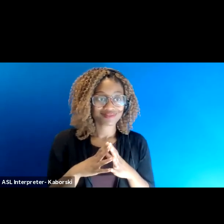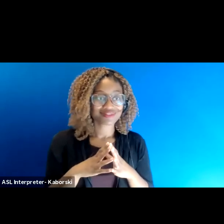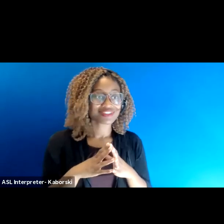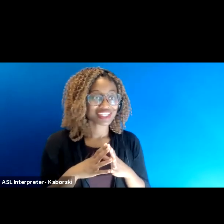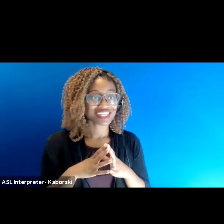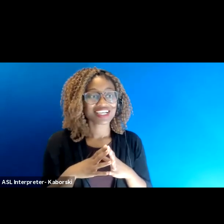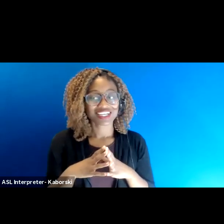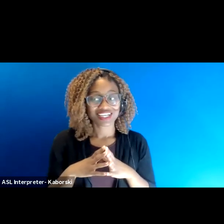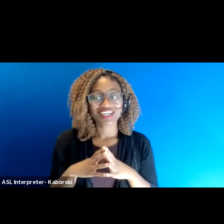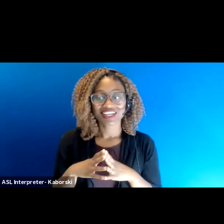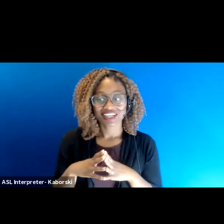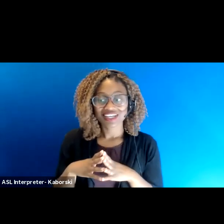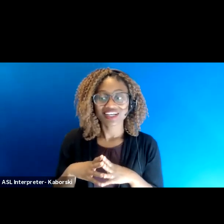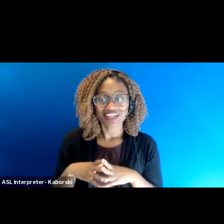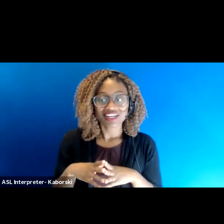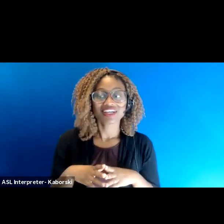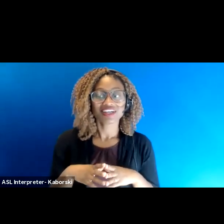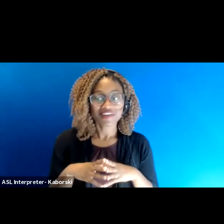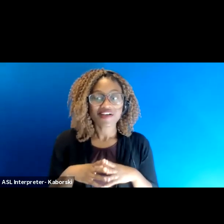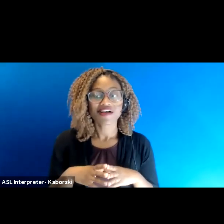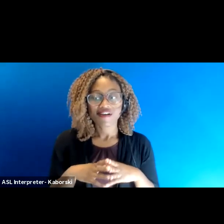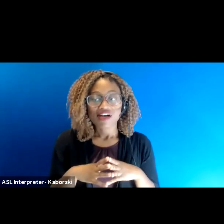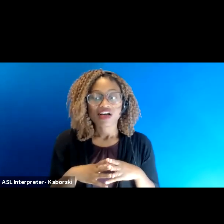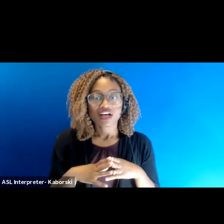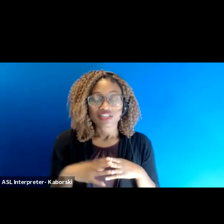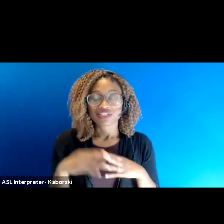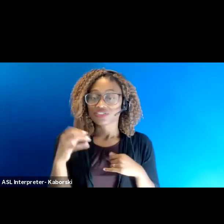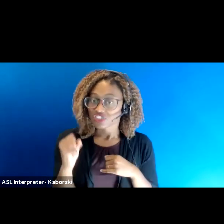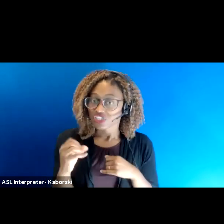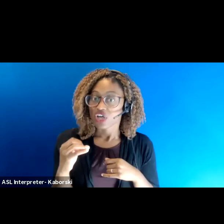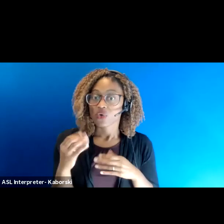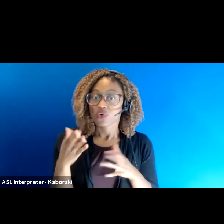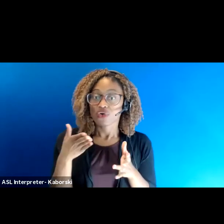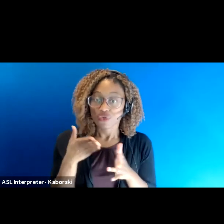So when during the trial,